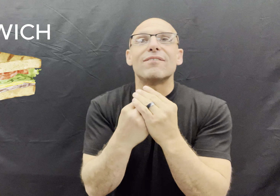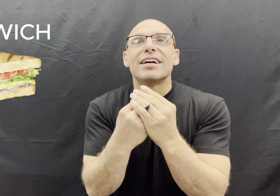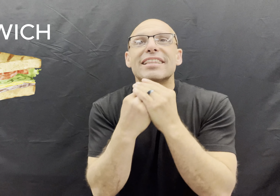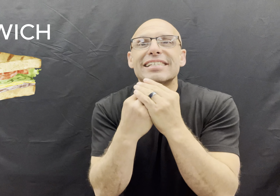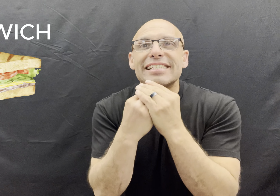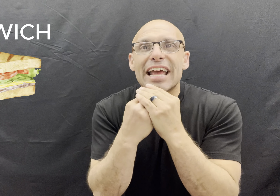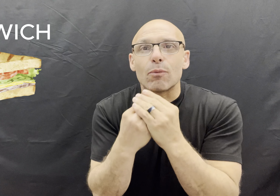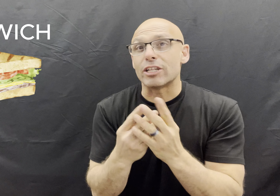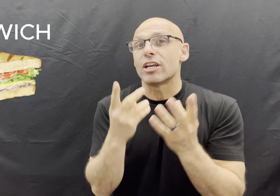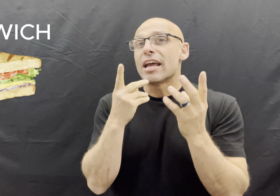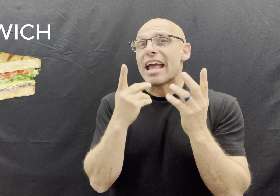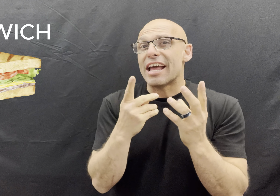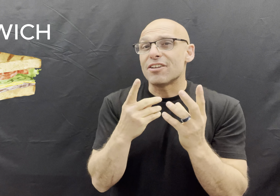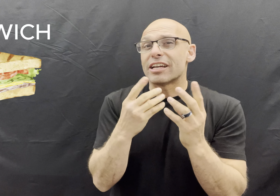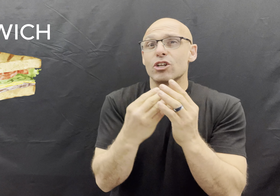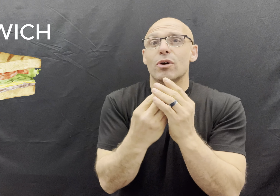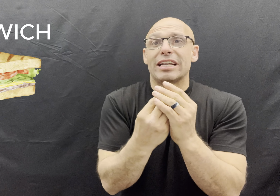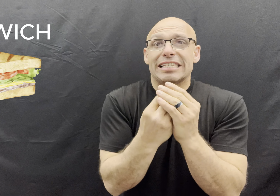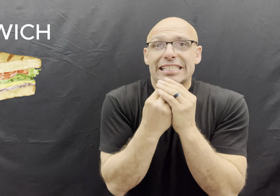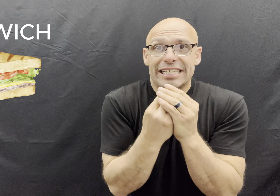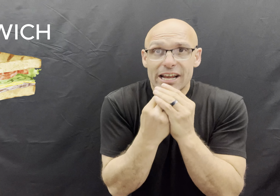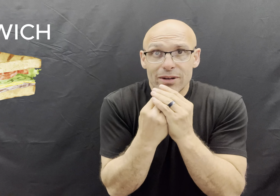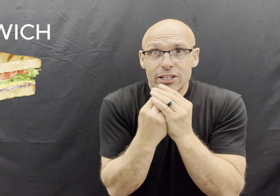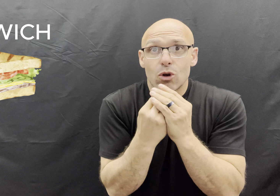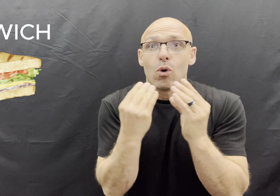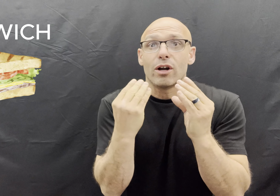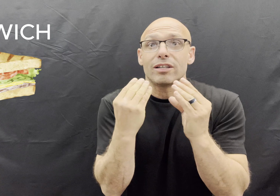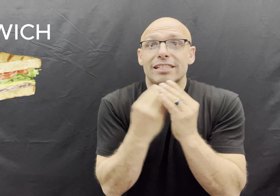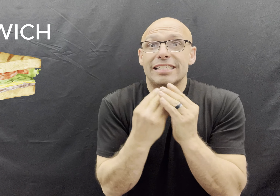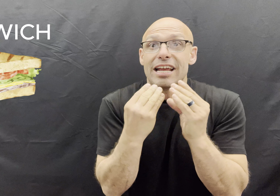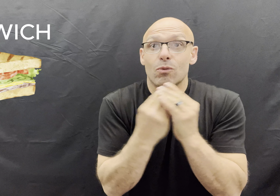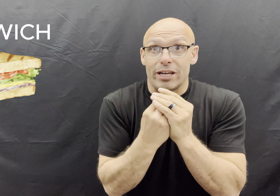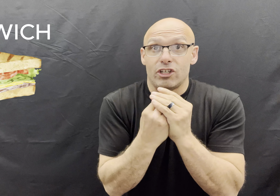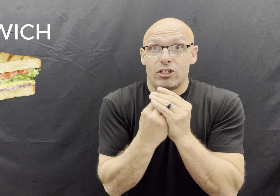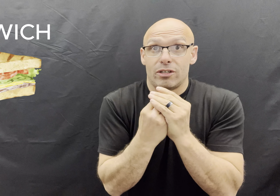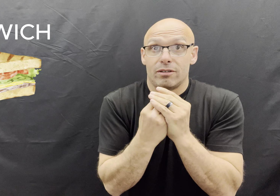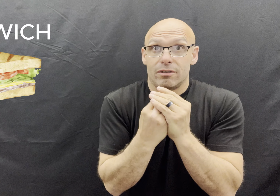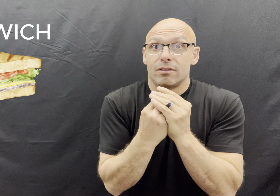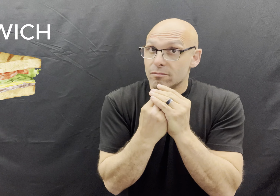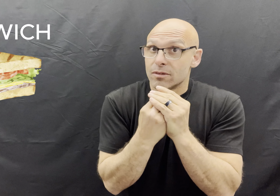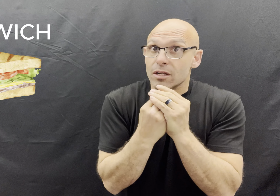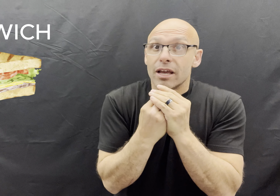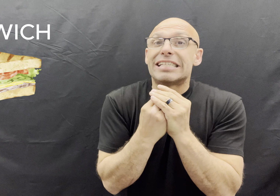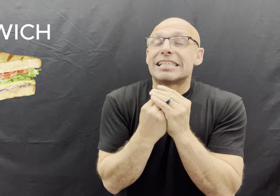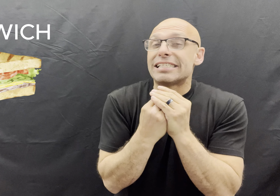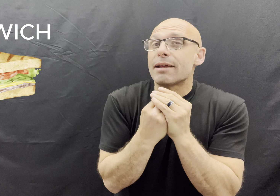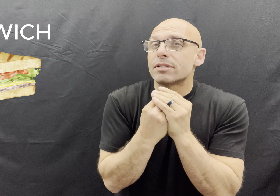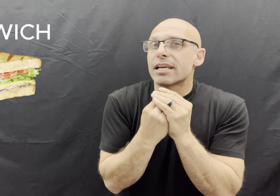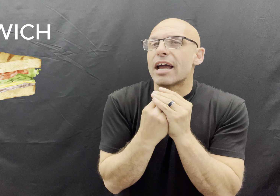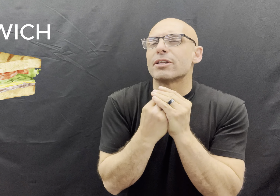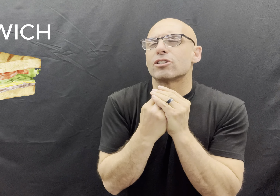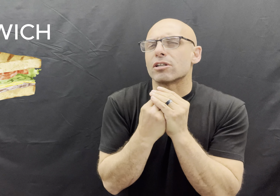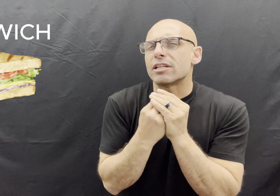the sandwich. And you can do it sandwich or sandwich. It's the same sign, but there's a